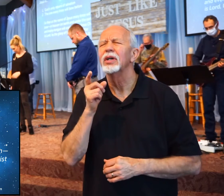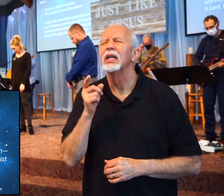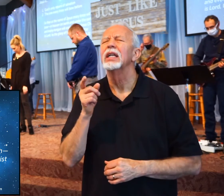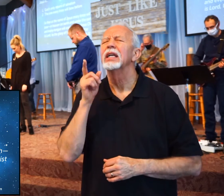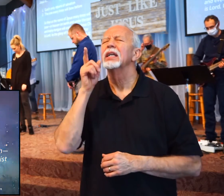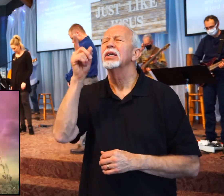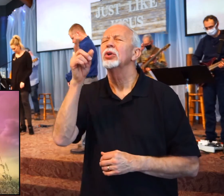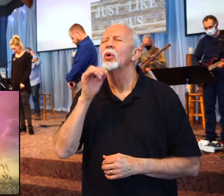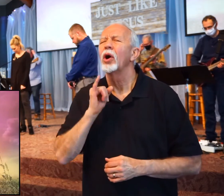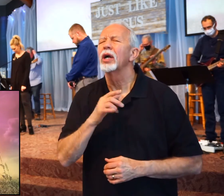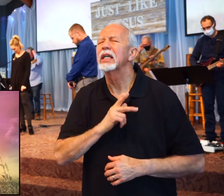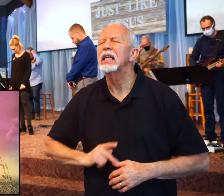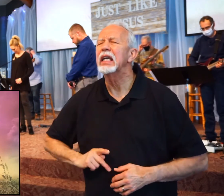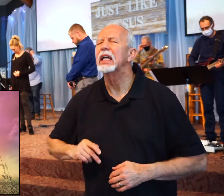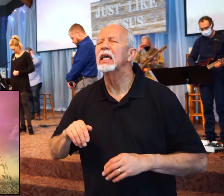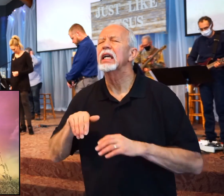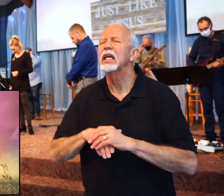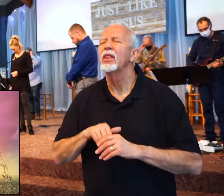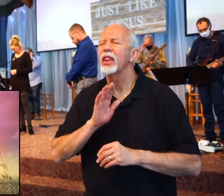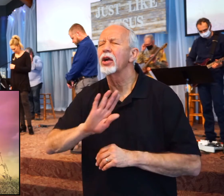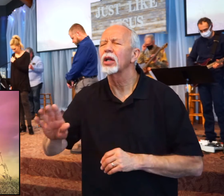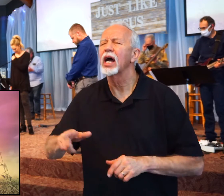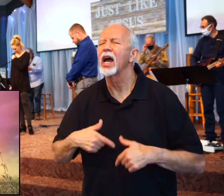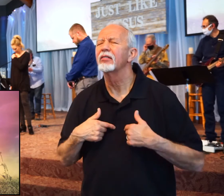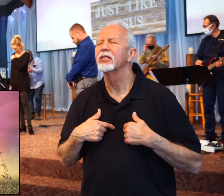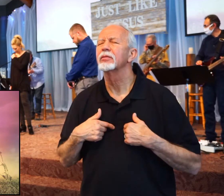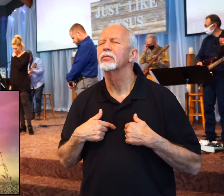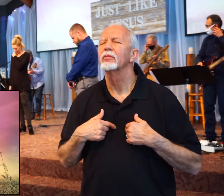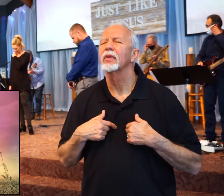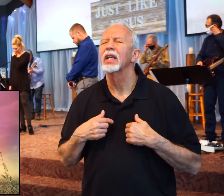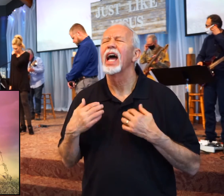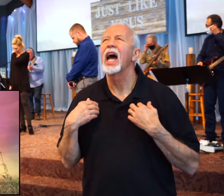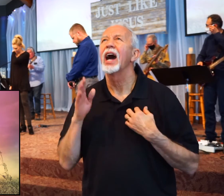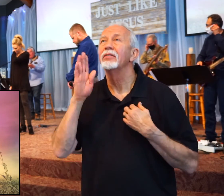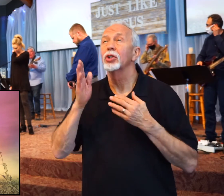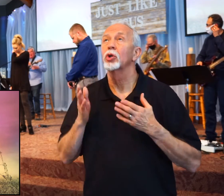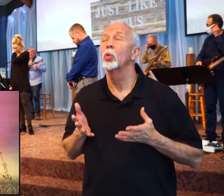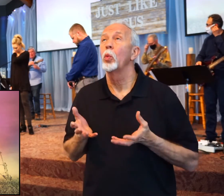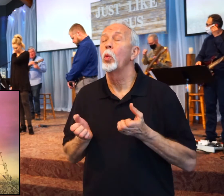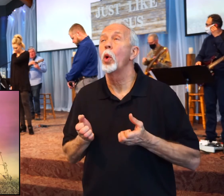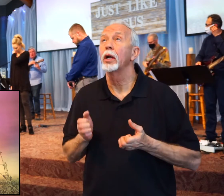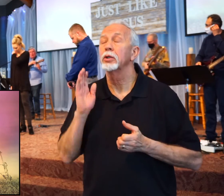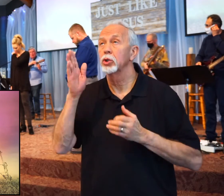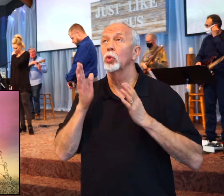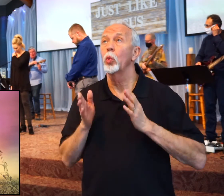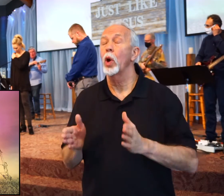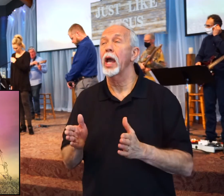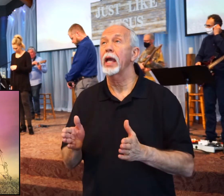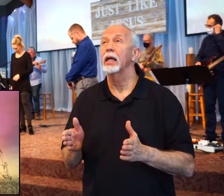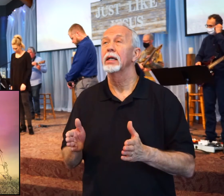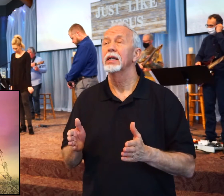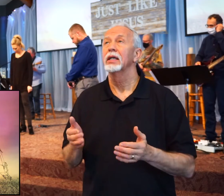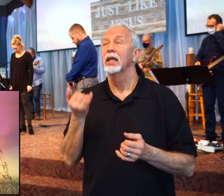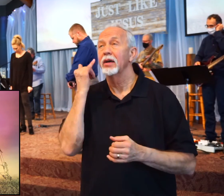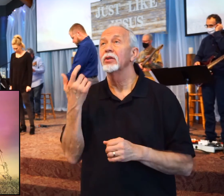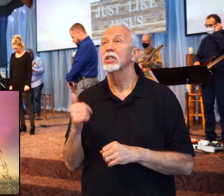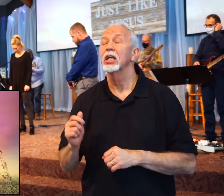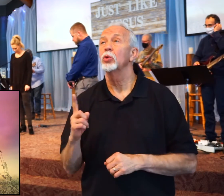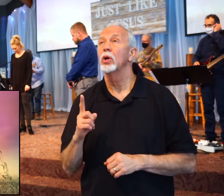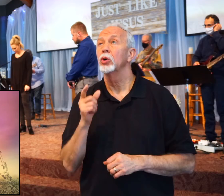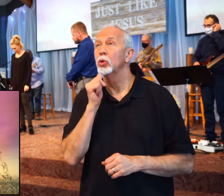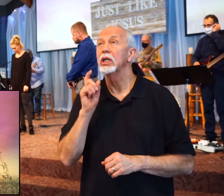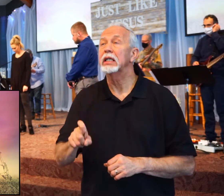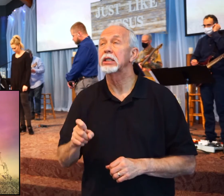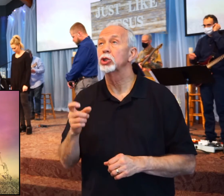life and that they give their life to you. Lord, have your will and way in this time of invitation. If there's anyone who needs to trust